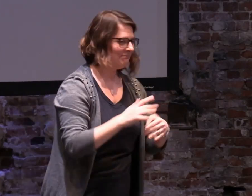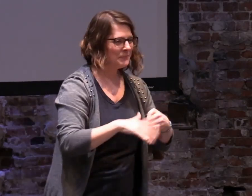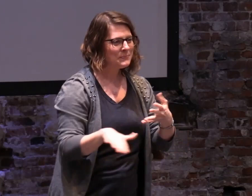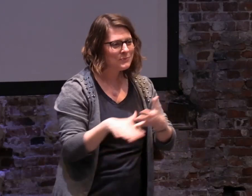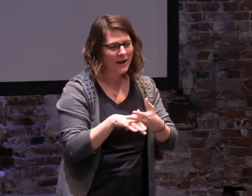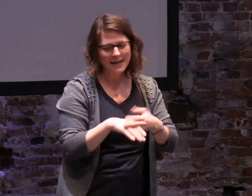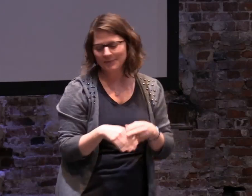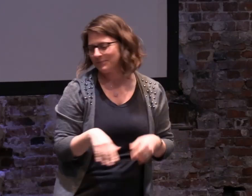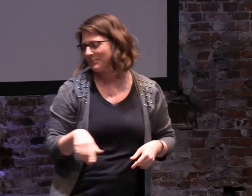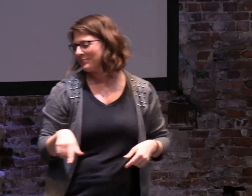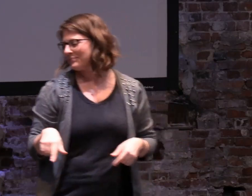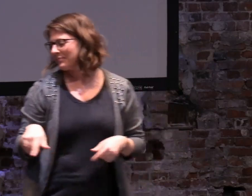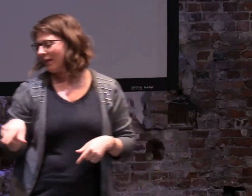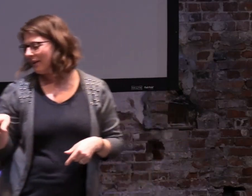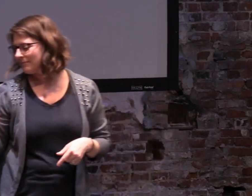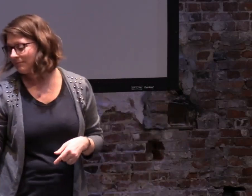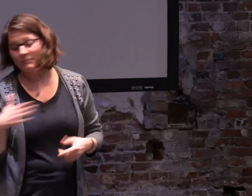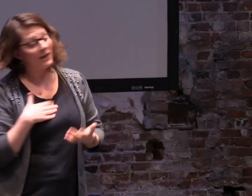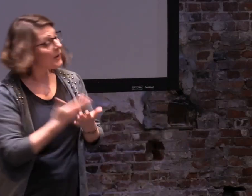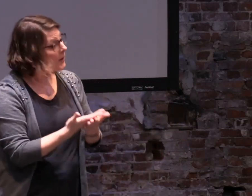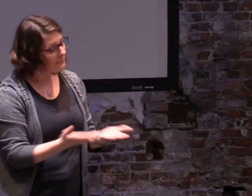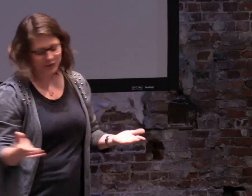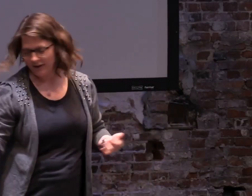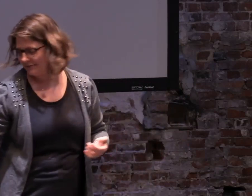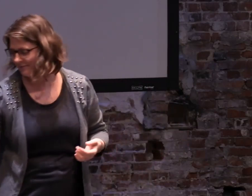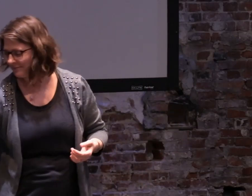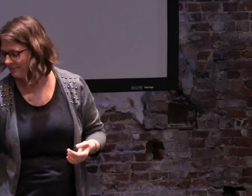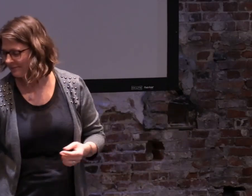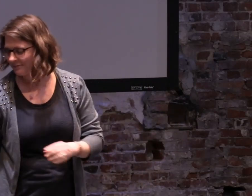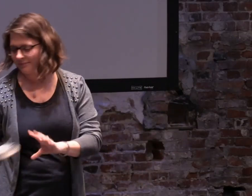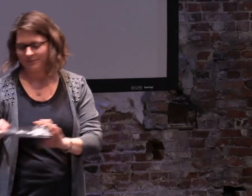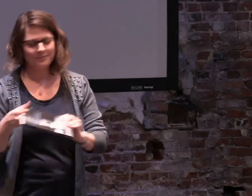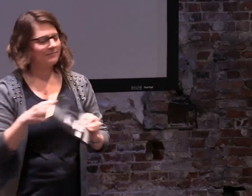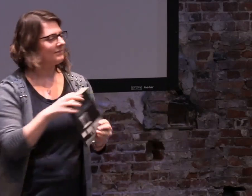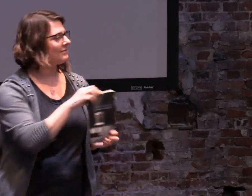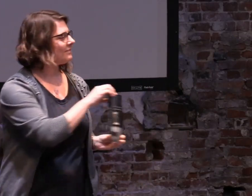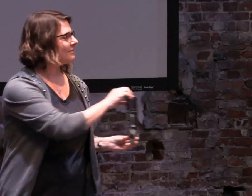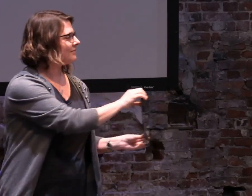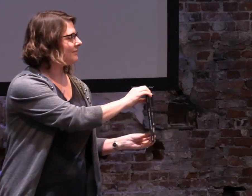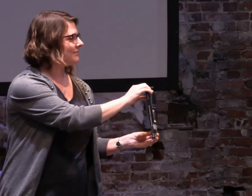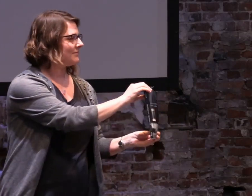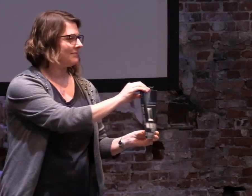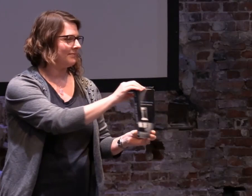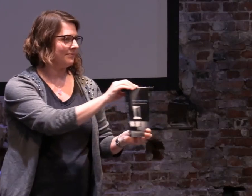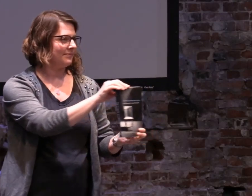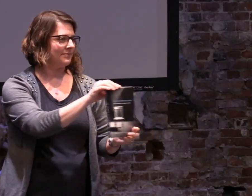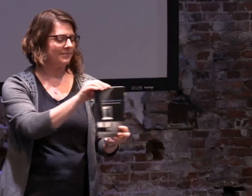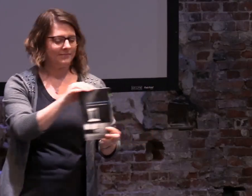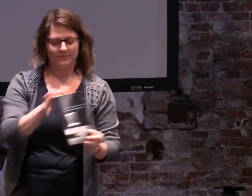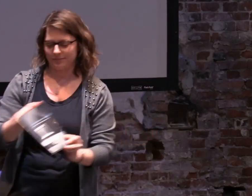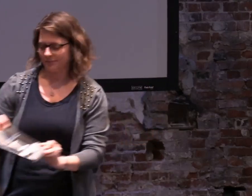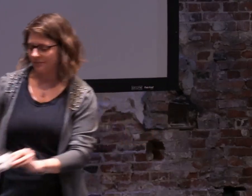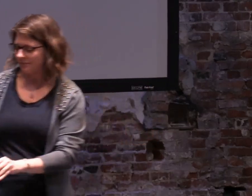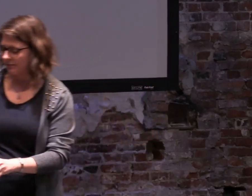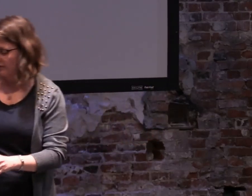designer, as lead lighting designer, the gamut. My object is this book.